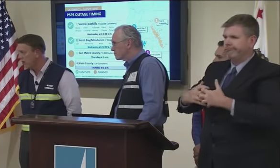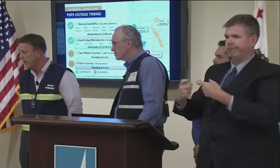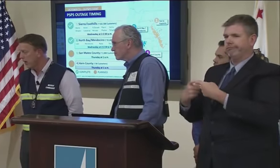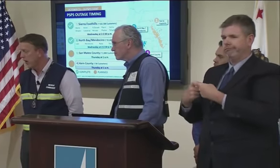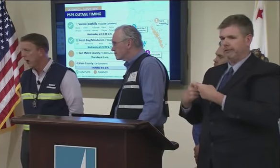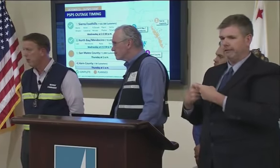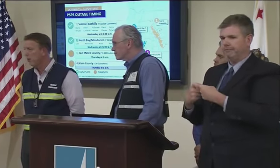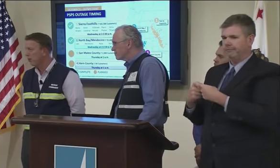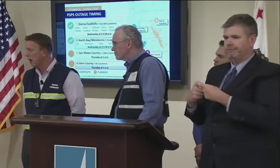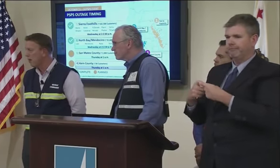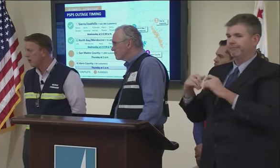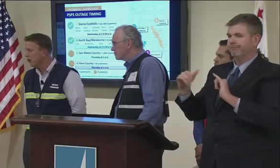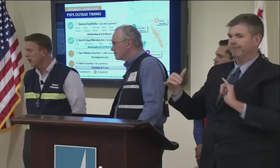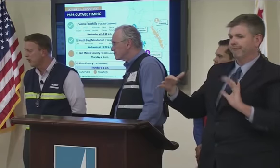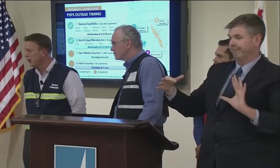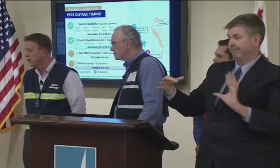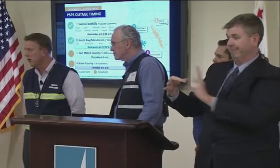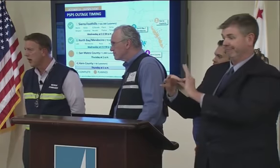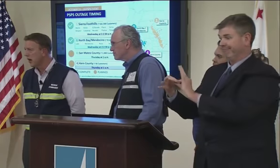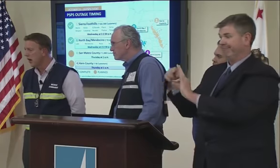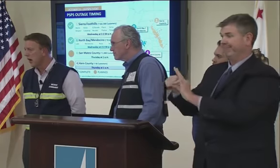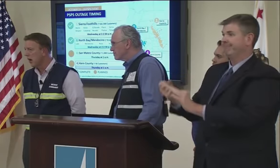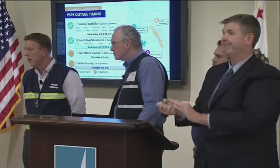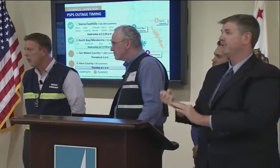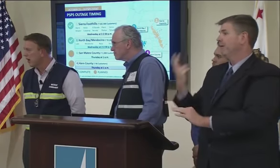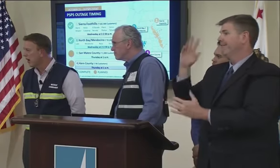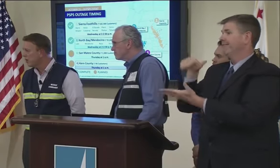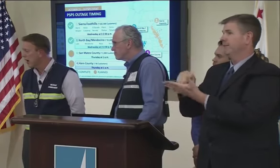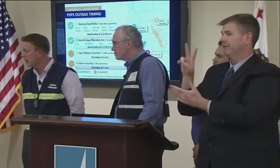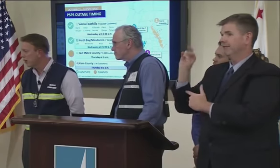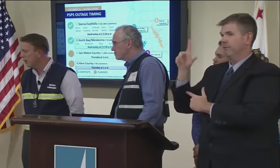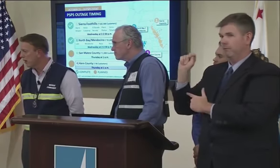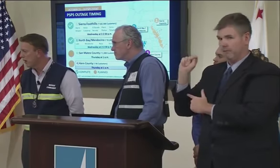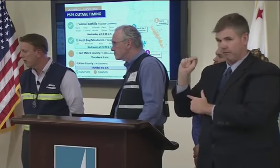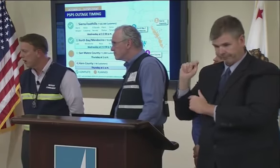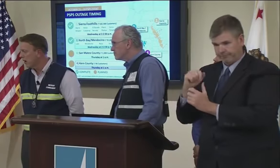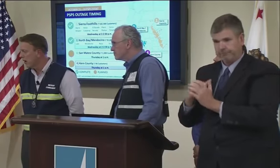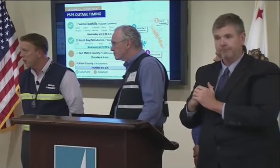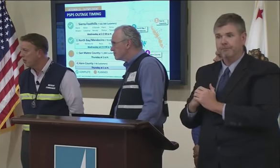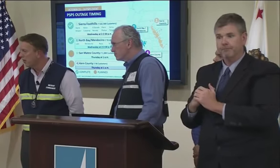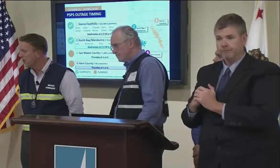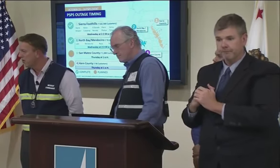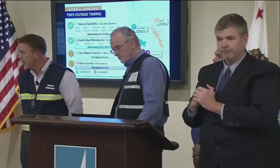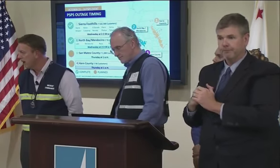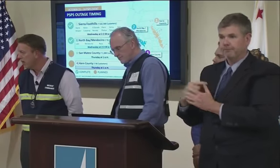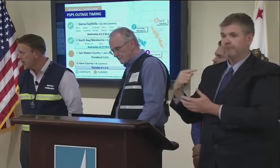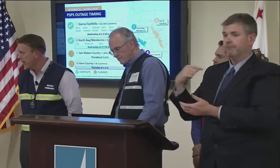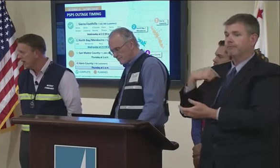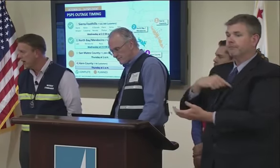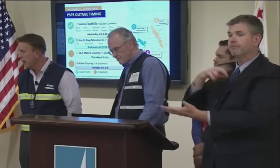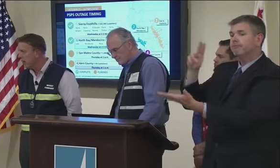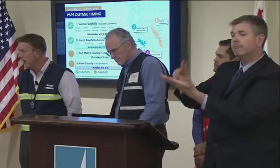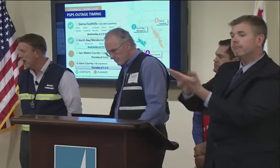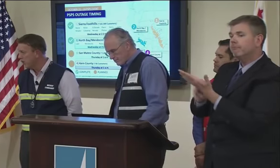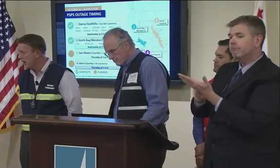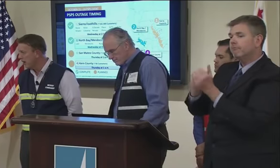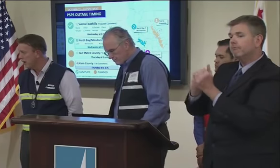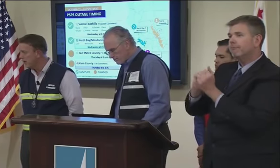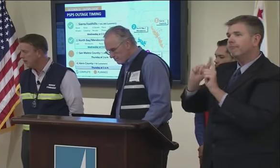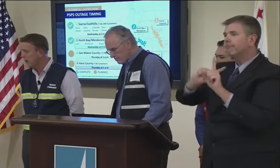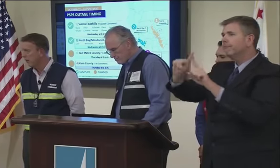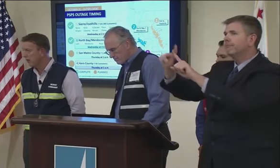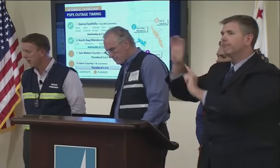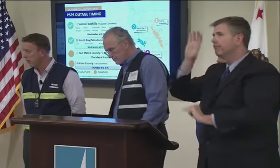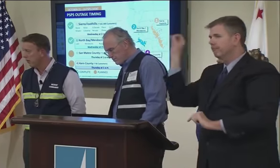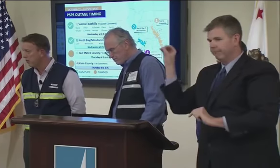level, primary generation. We contract with a number of different vendors that have